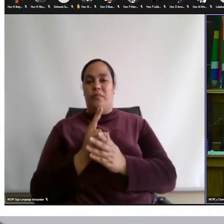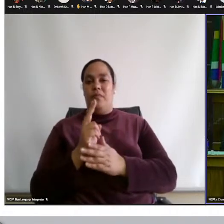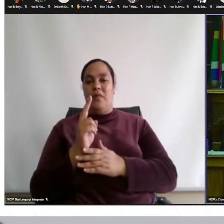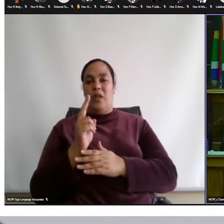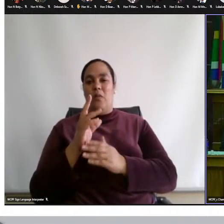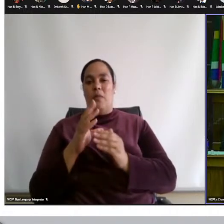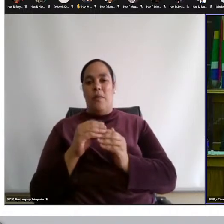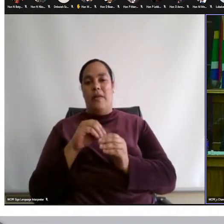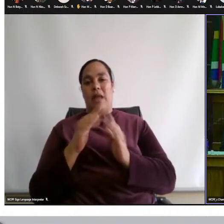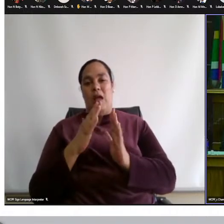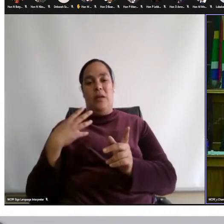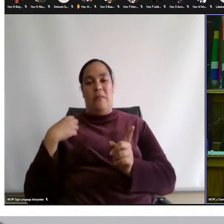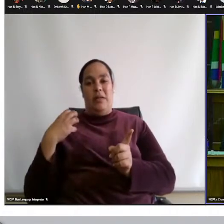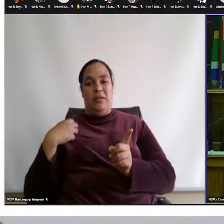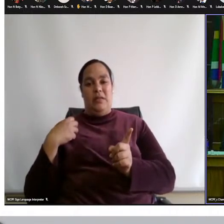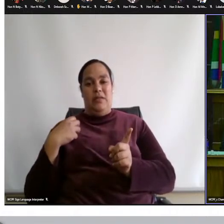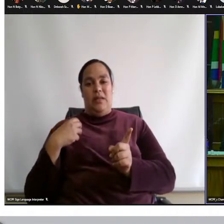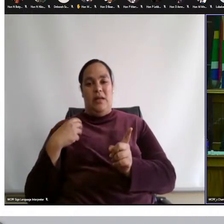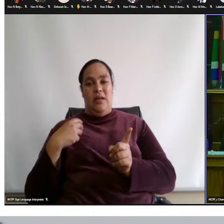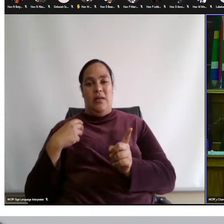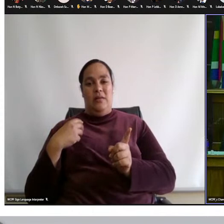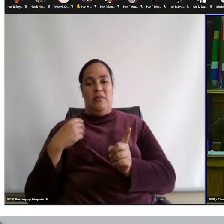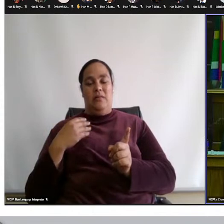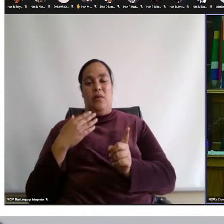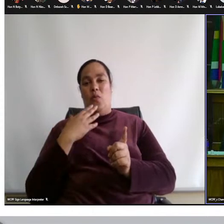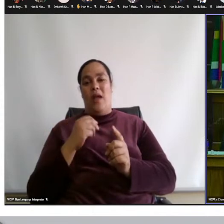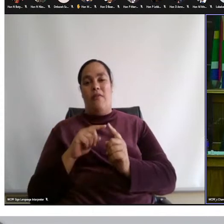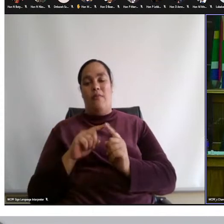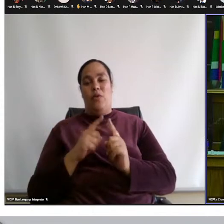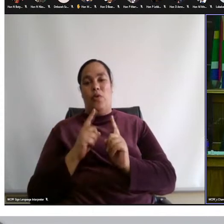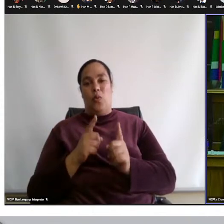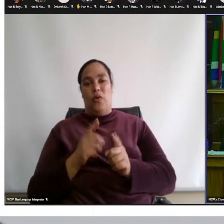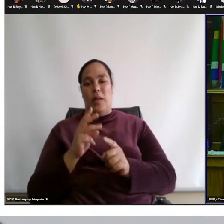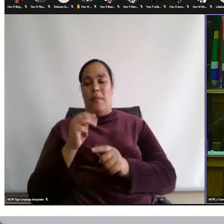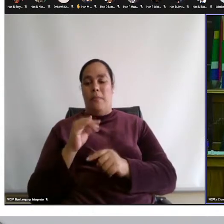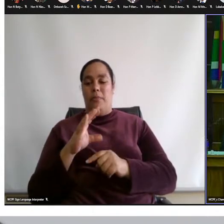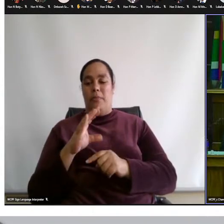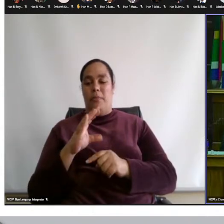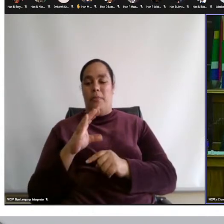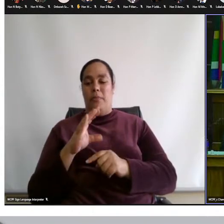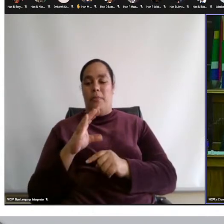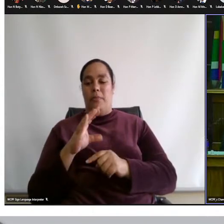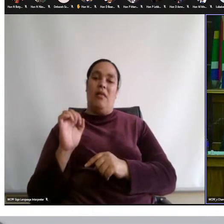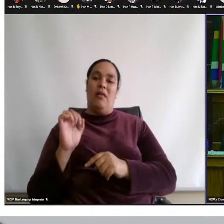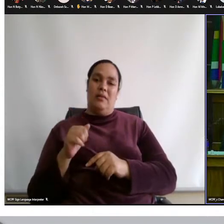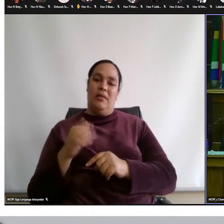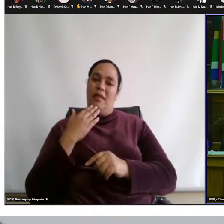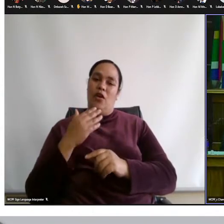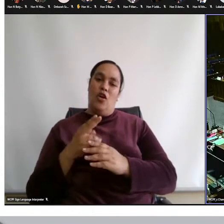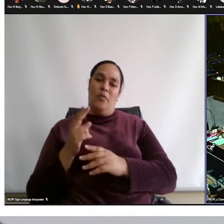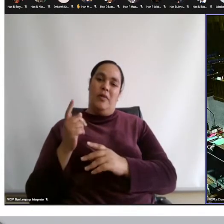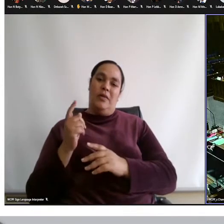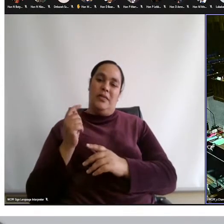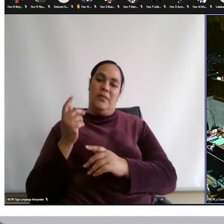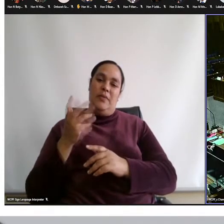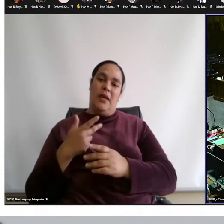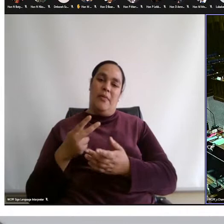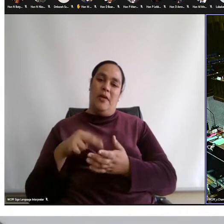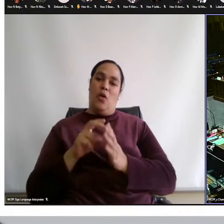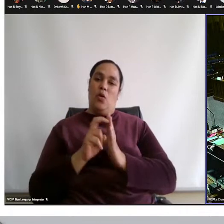in the House, the Minister, Michelle, who's got a point of order? Thank you, Speaker. Speaker, I am rising on